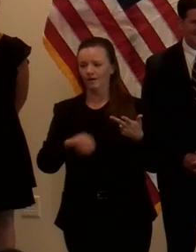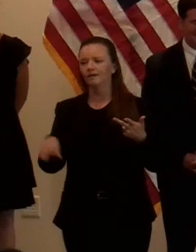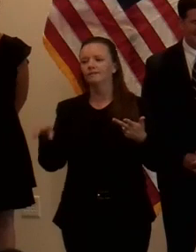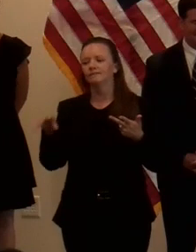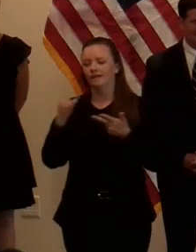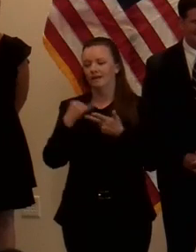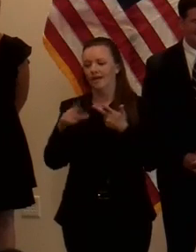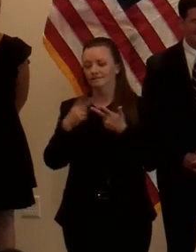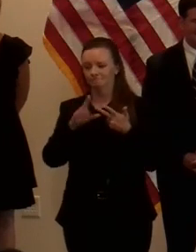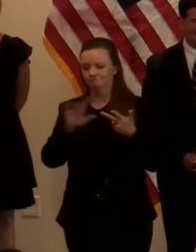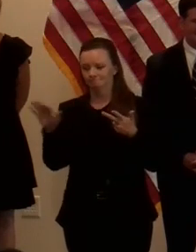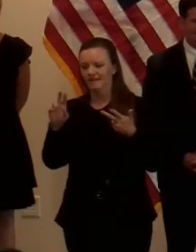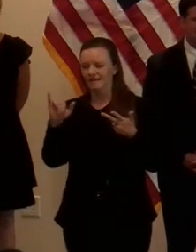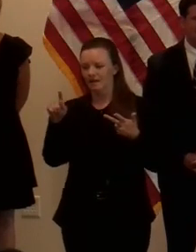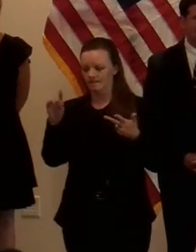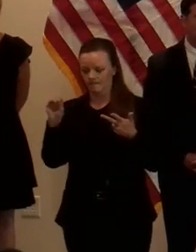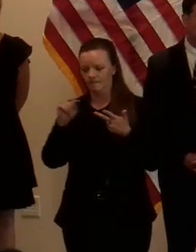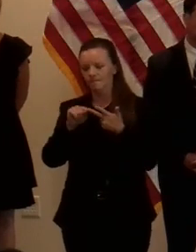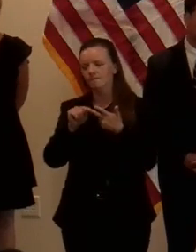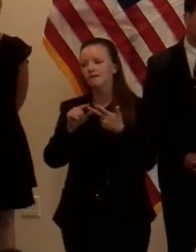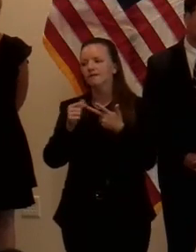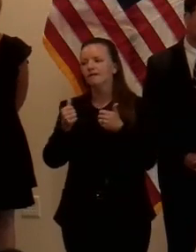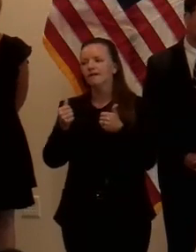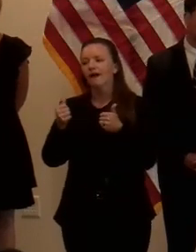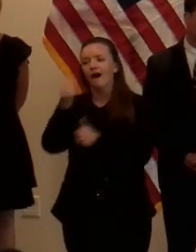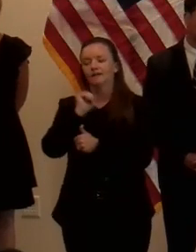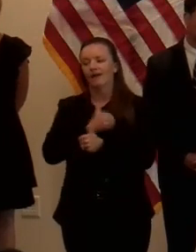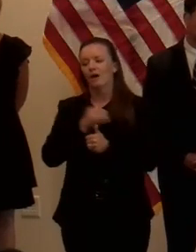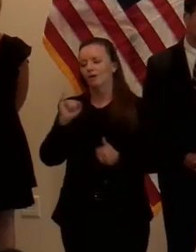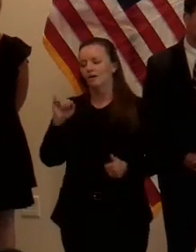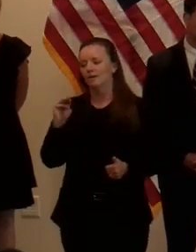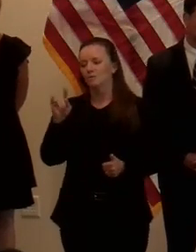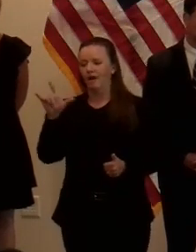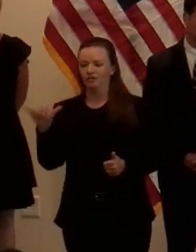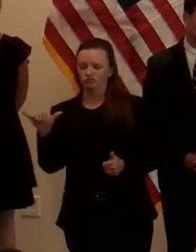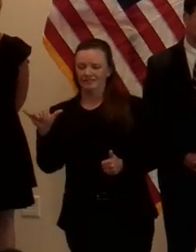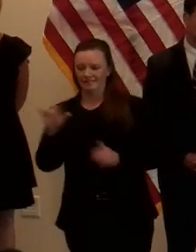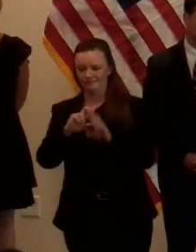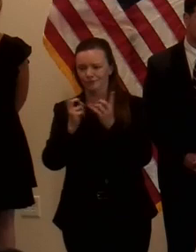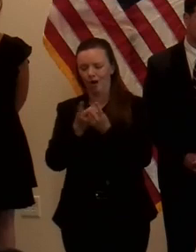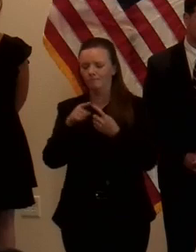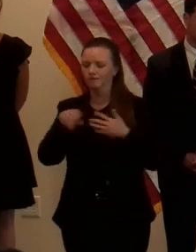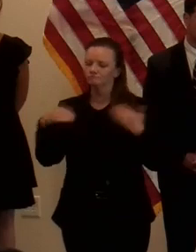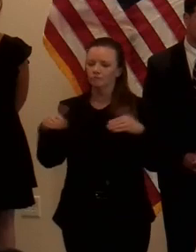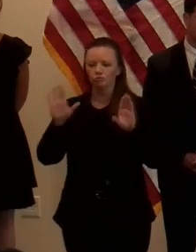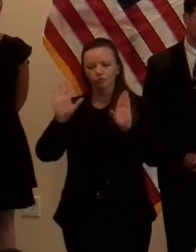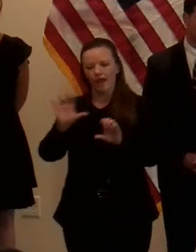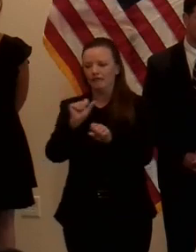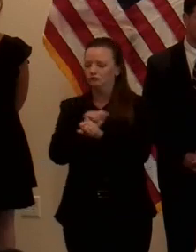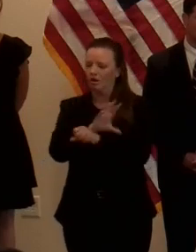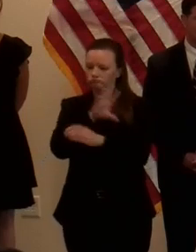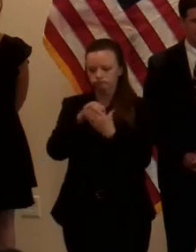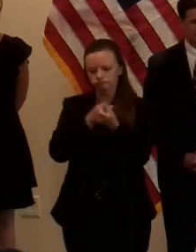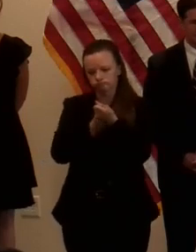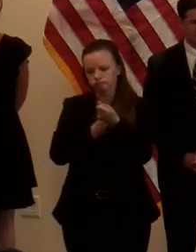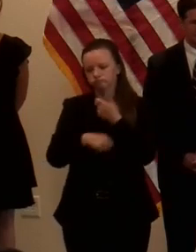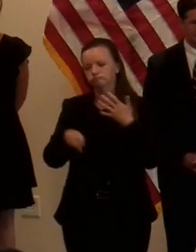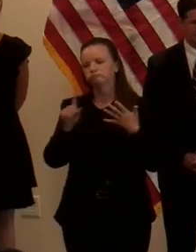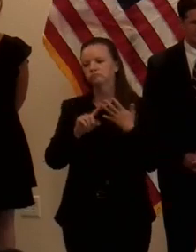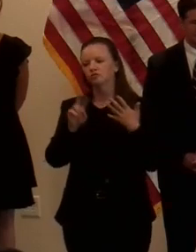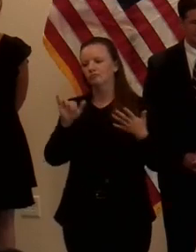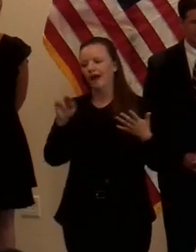Nikolic-Zukic, who is the head of our immunology department. Janko has done a great job stepping up. Ryan